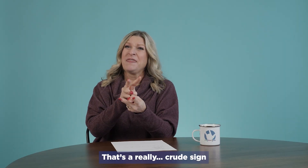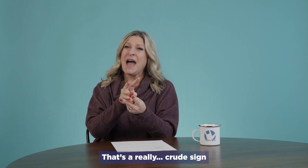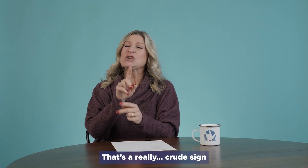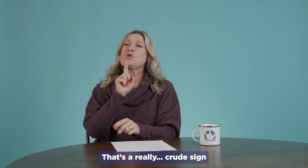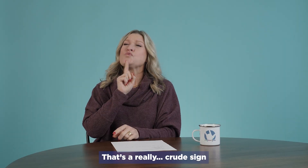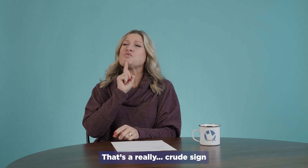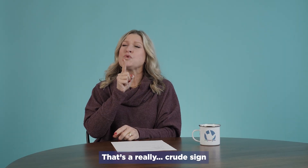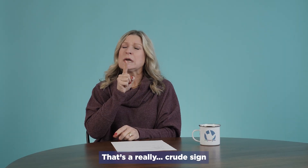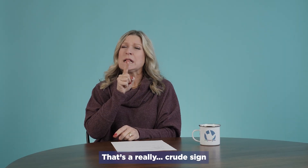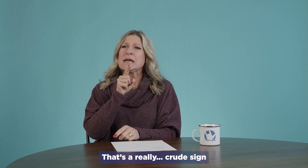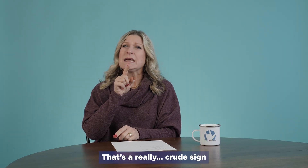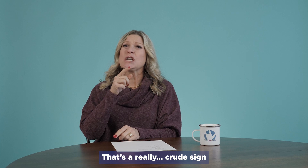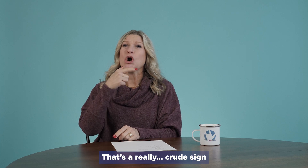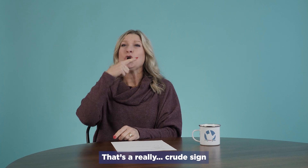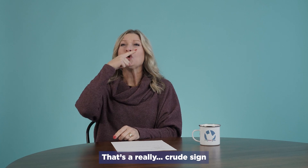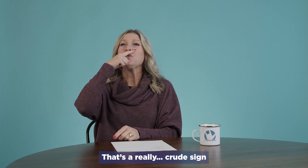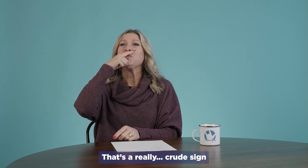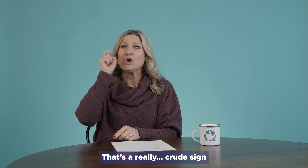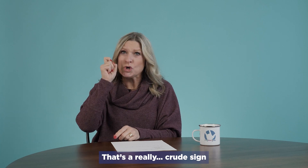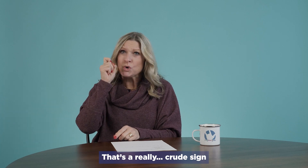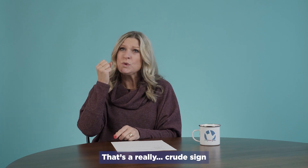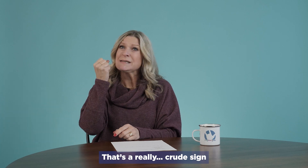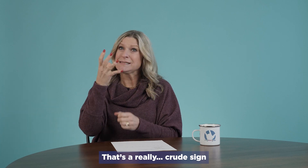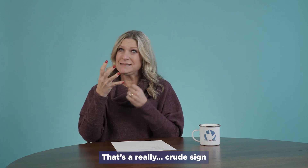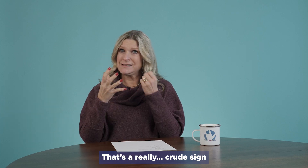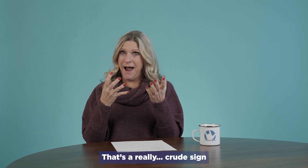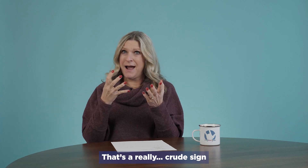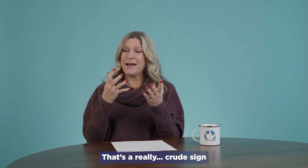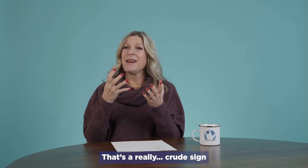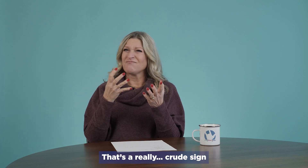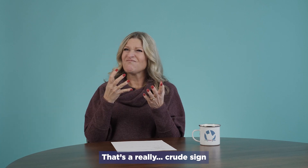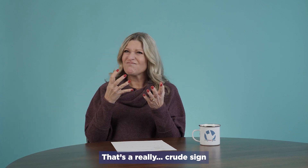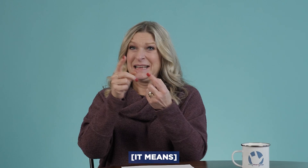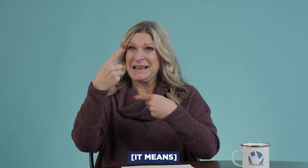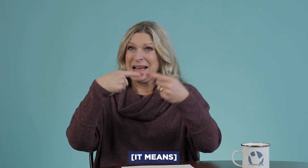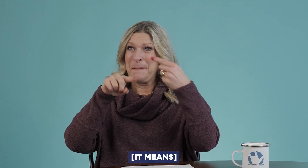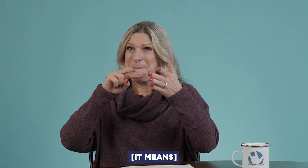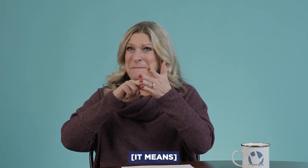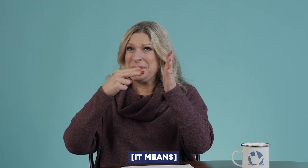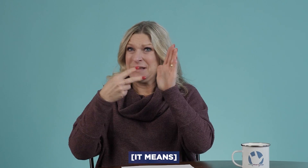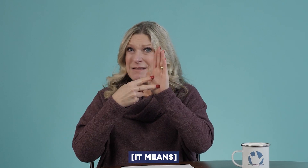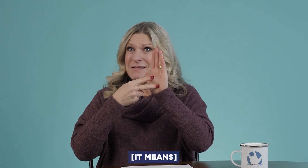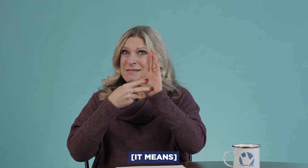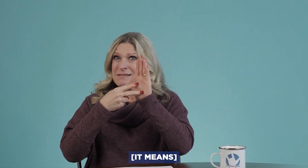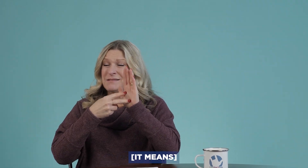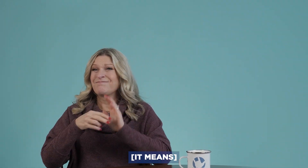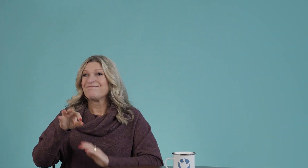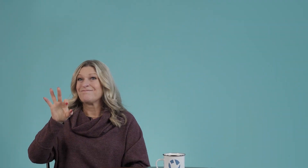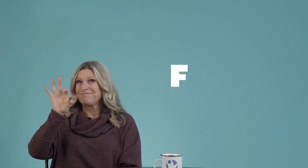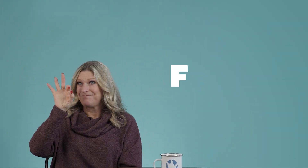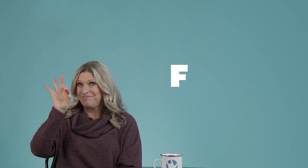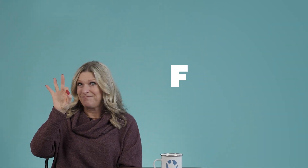that's a really crude sign.